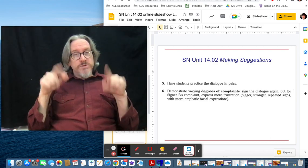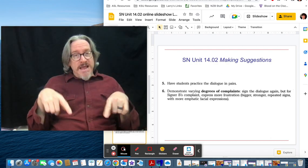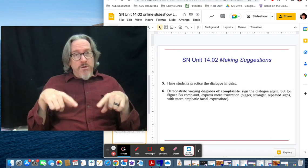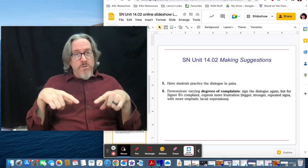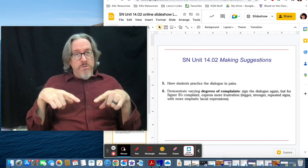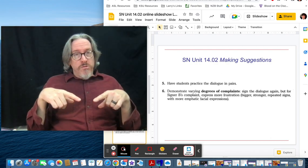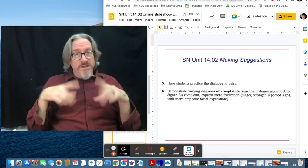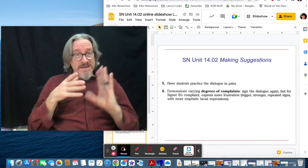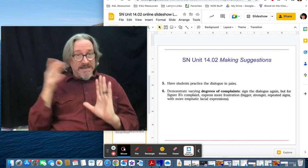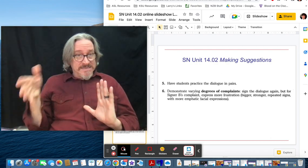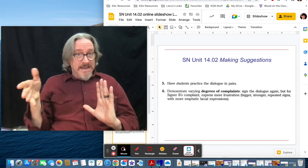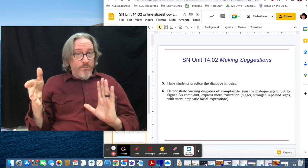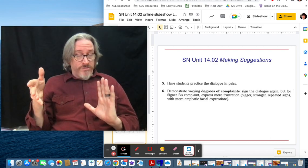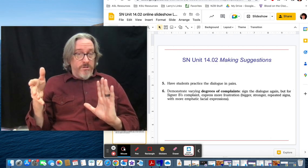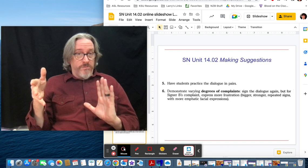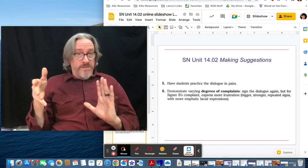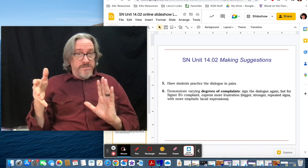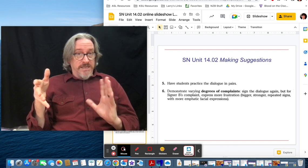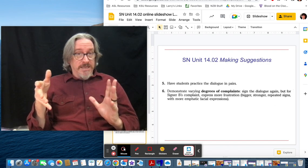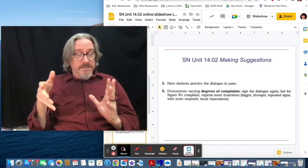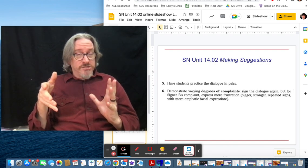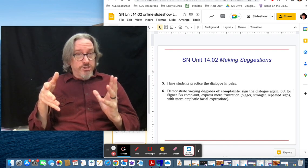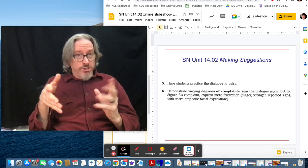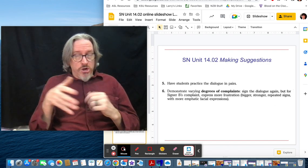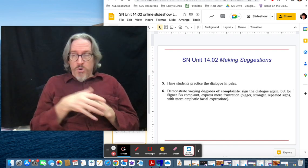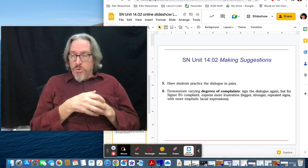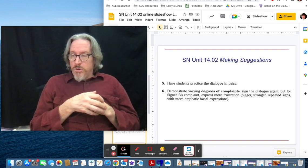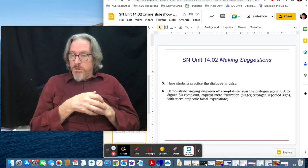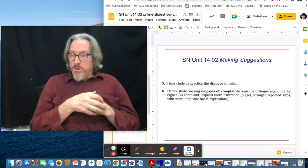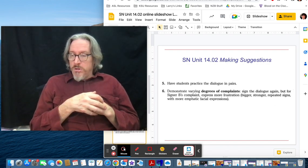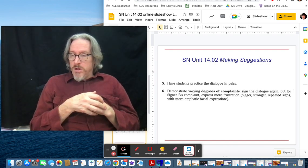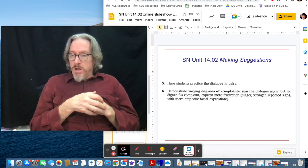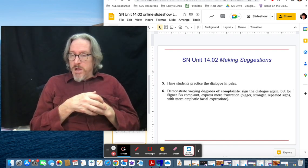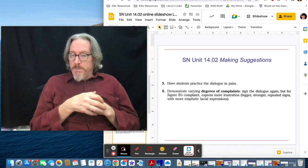So now the next step with all these is to show